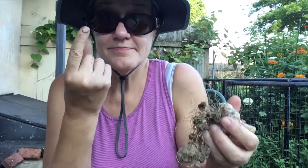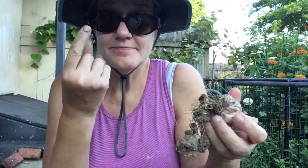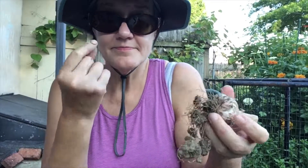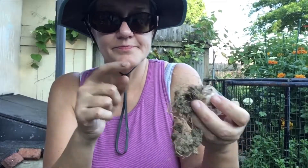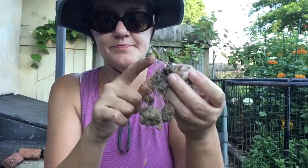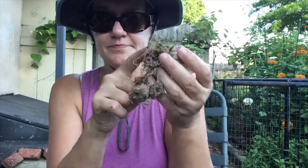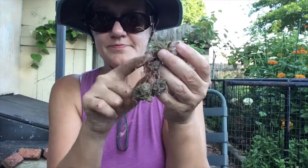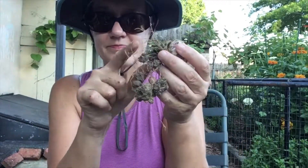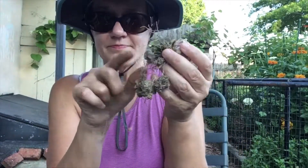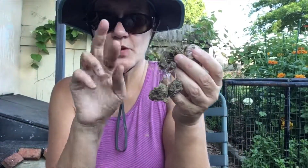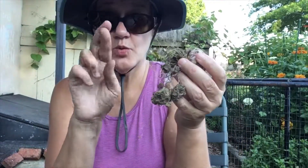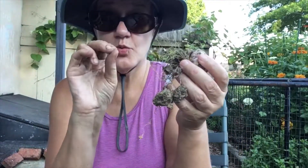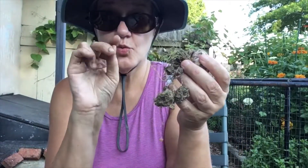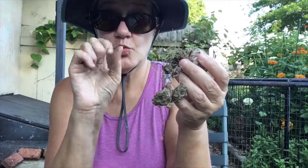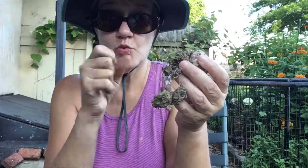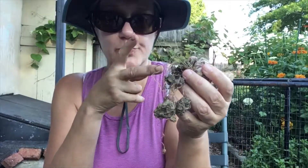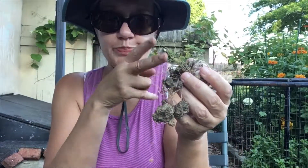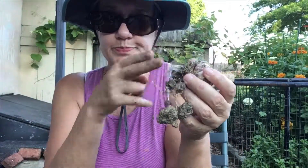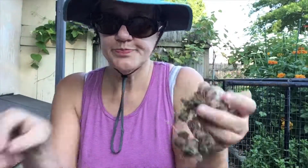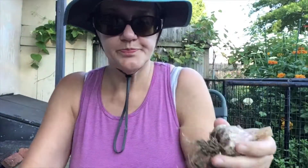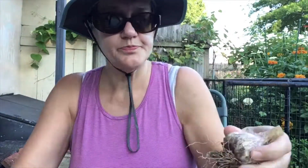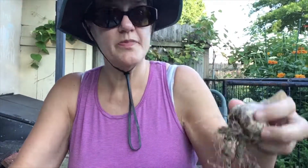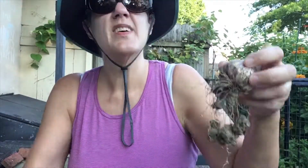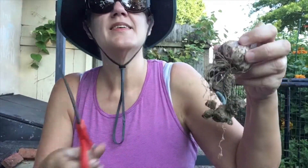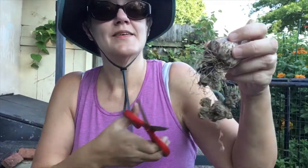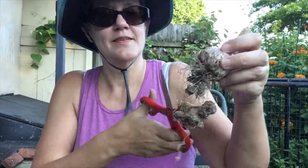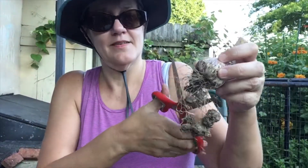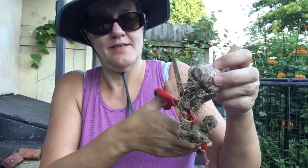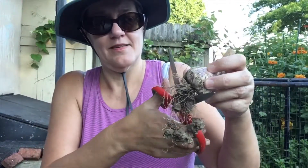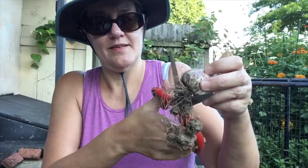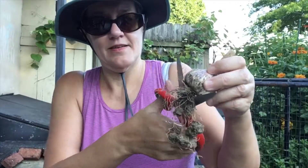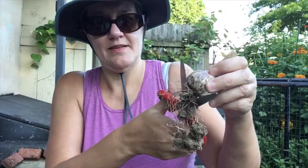So what I'm going to do is I'm going to cut off these roots,